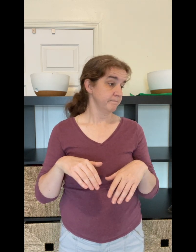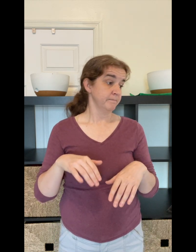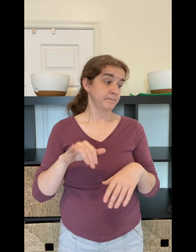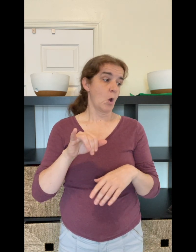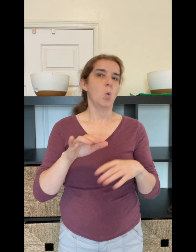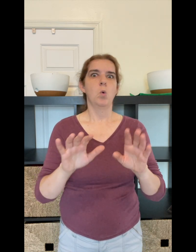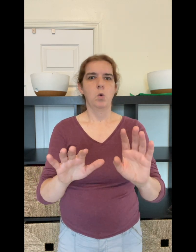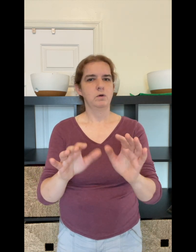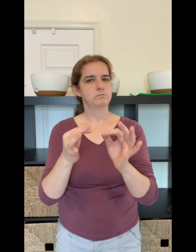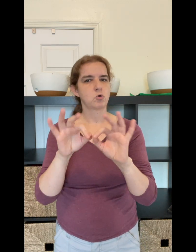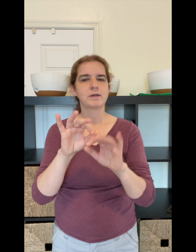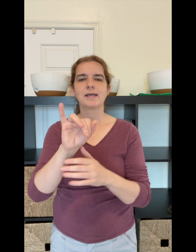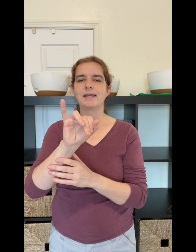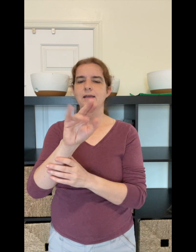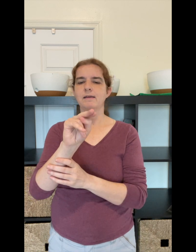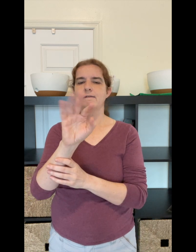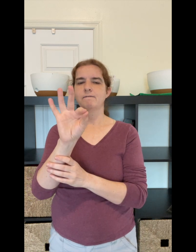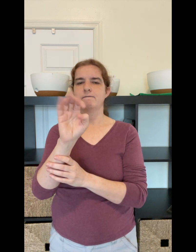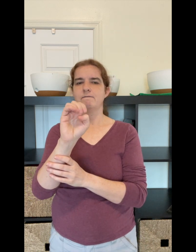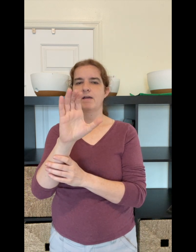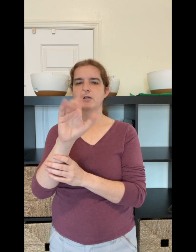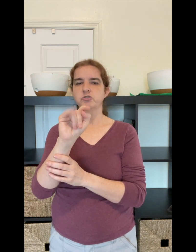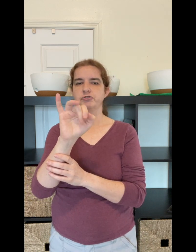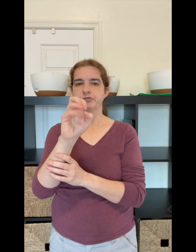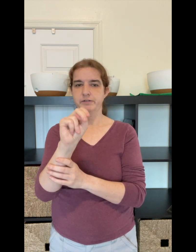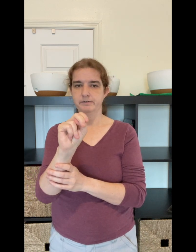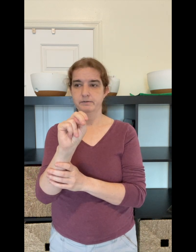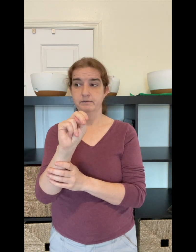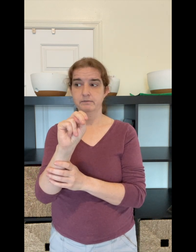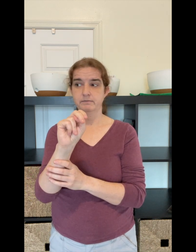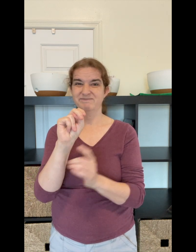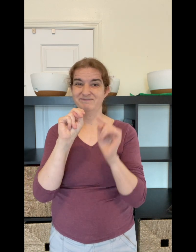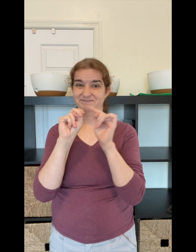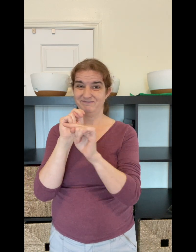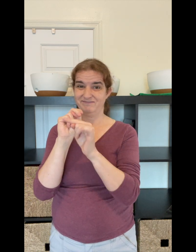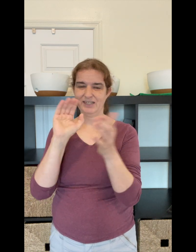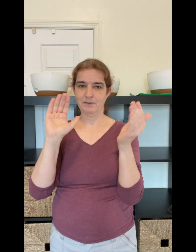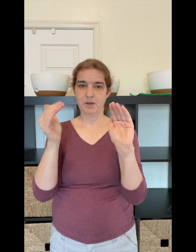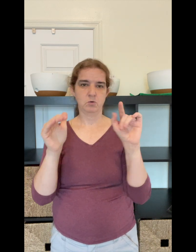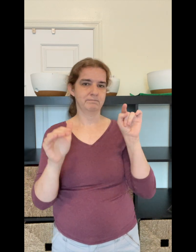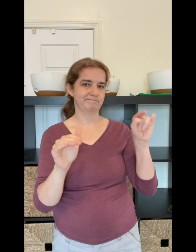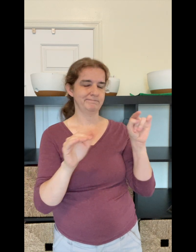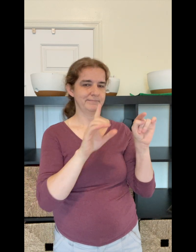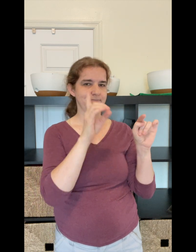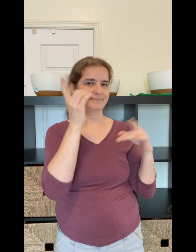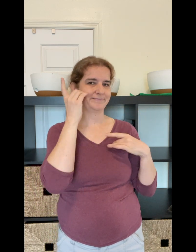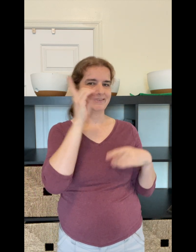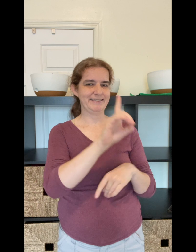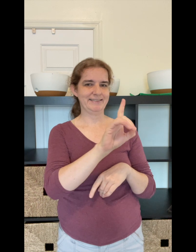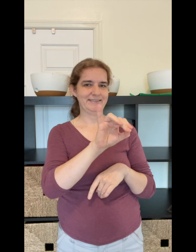All right. Oh, very important. Infection compared with the